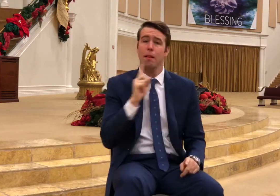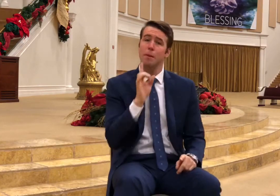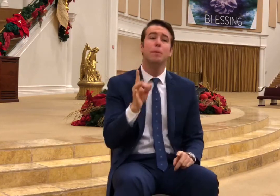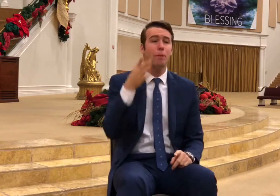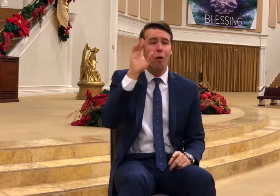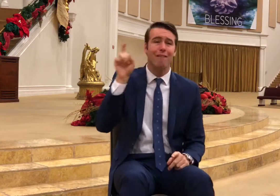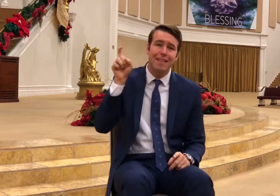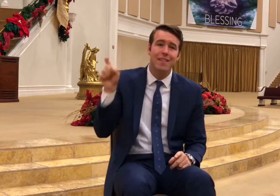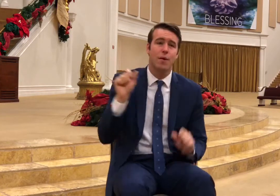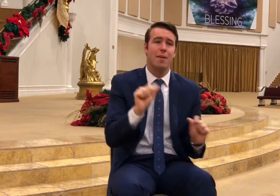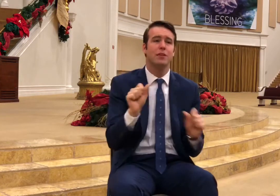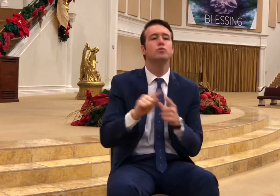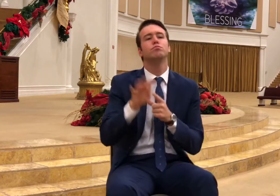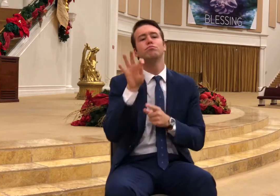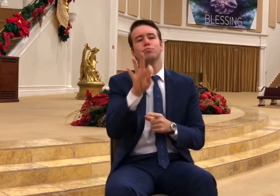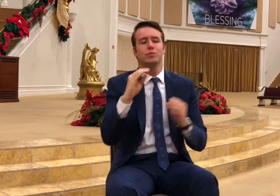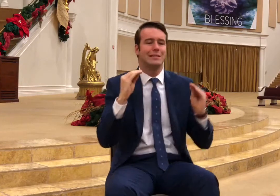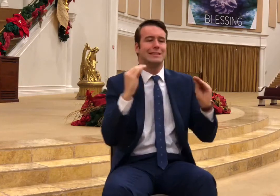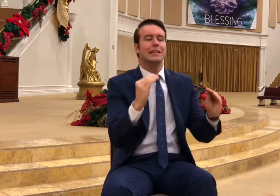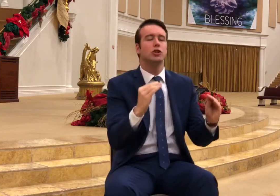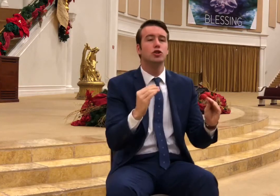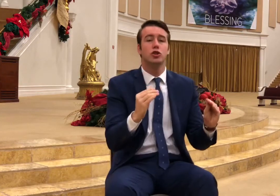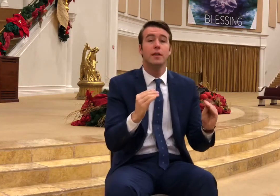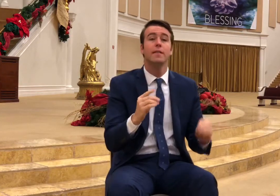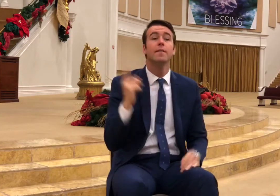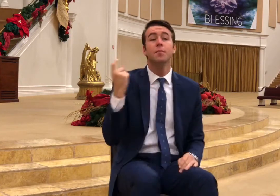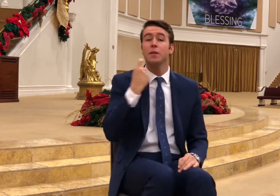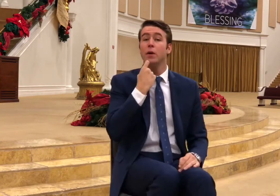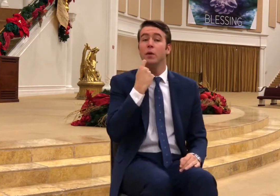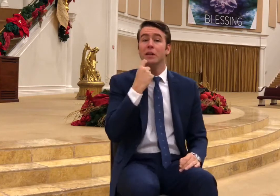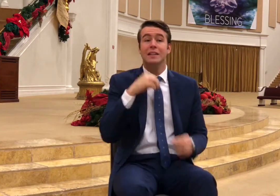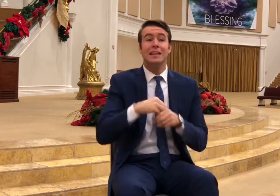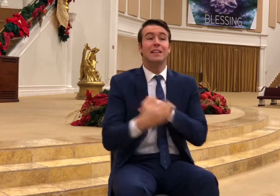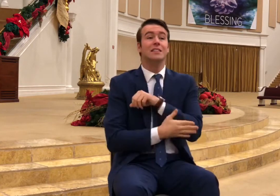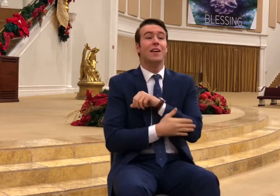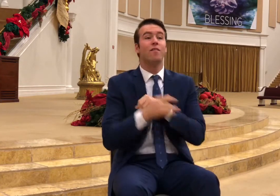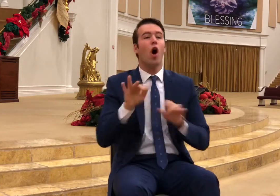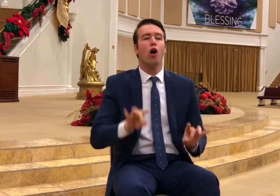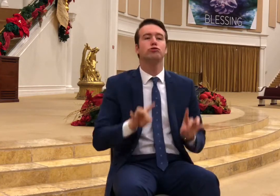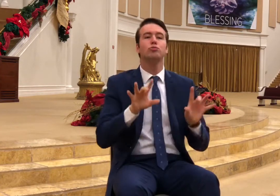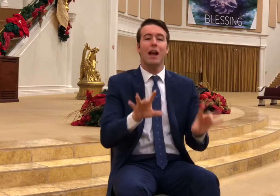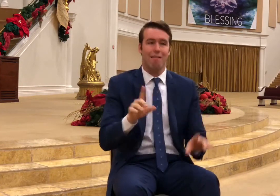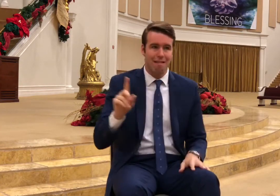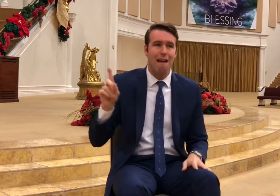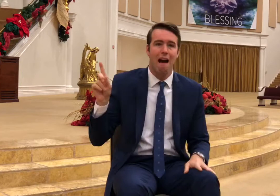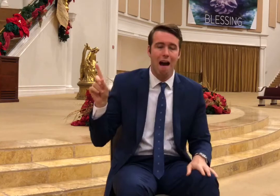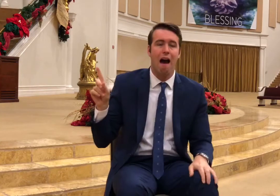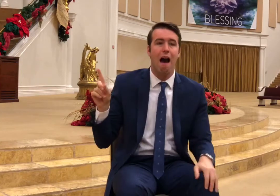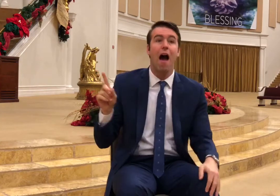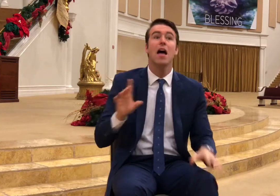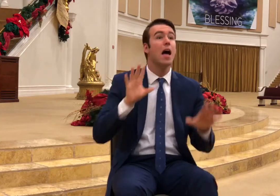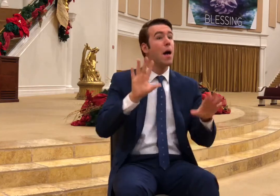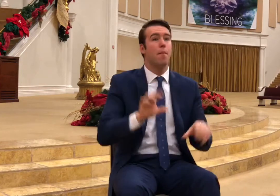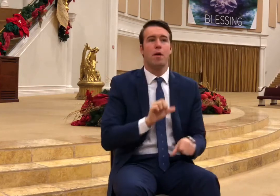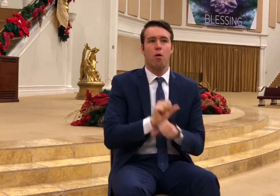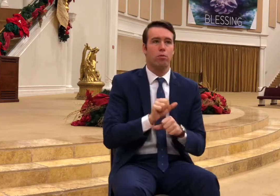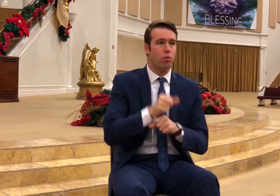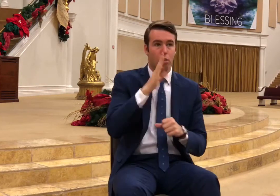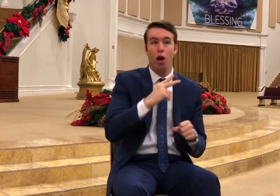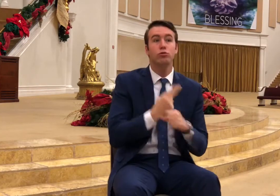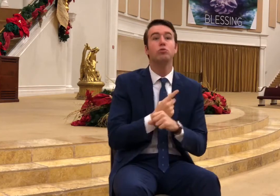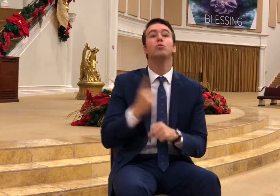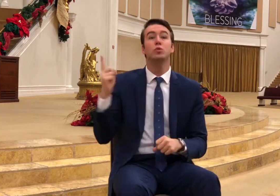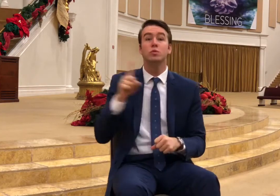gift to teach the gospel, preach the gospel. He was recently in the country of Australia, and miracles. God used him